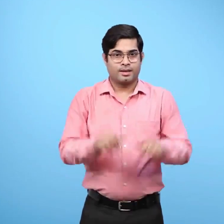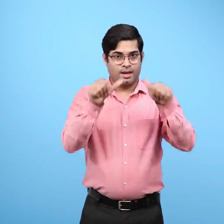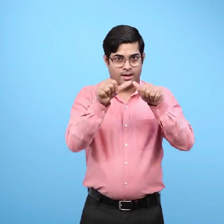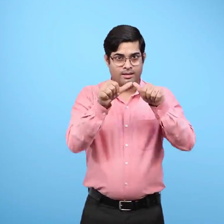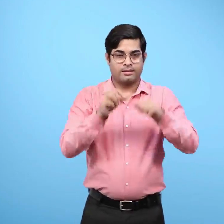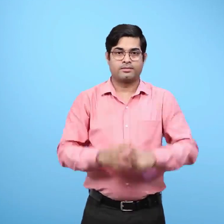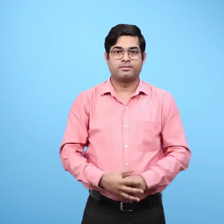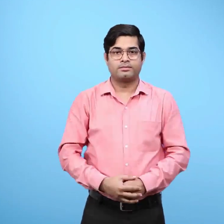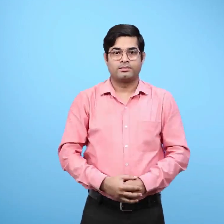A.